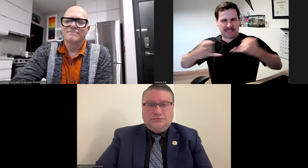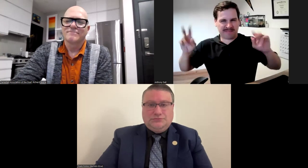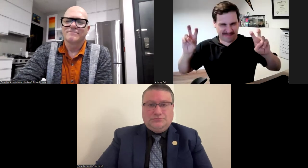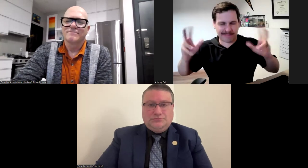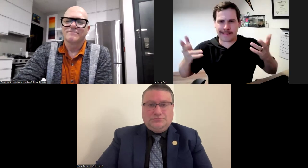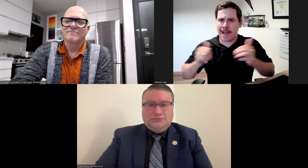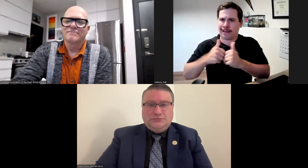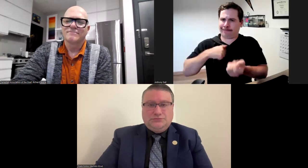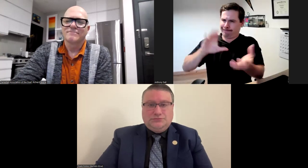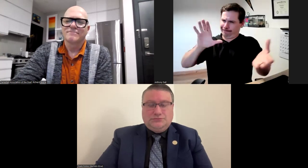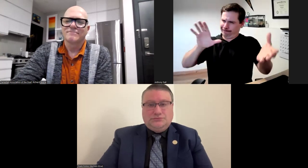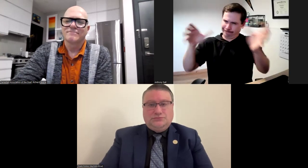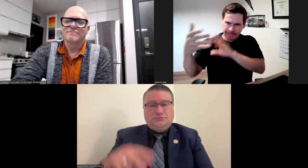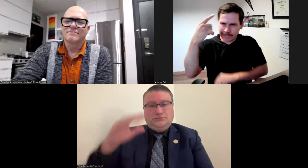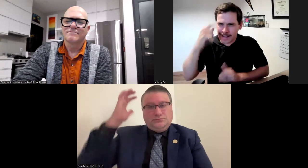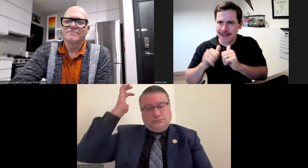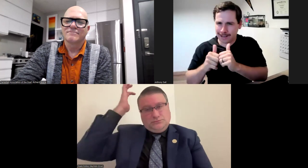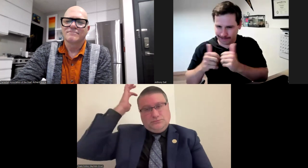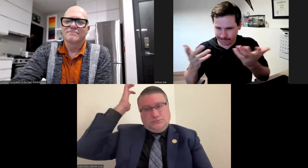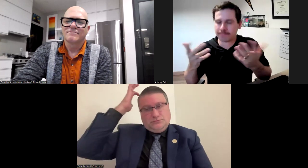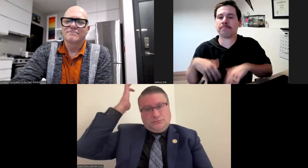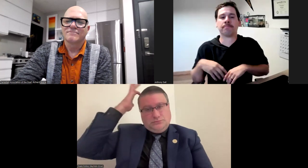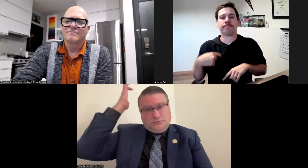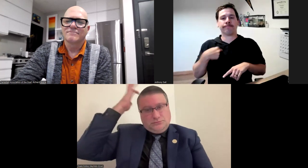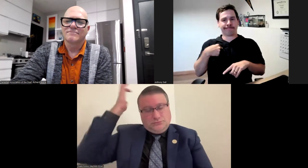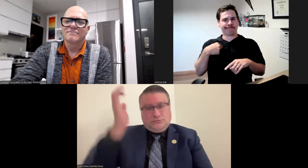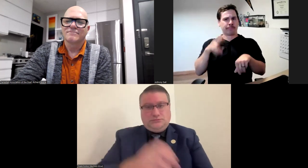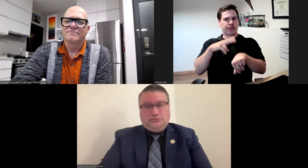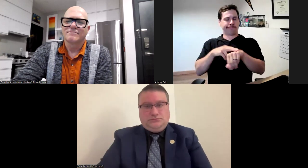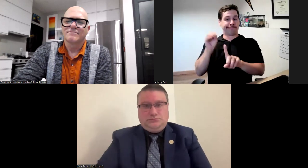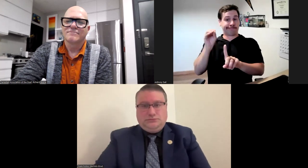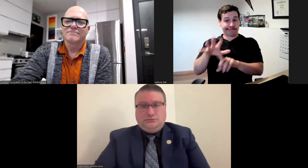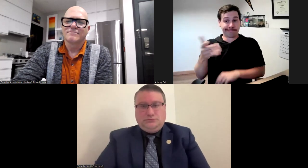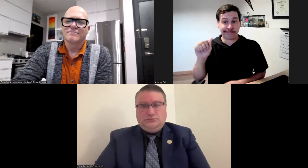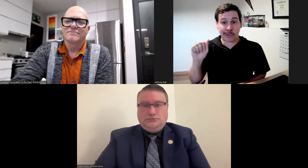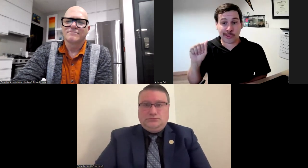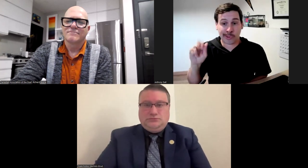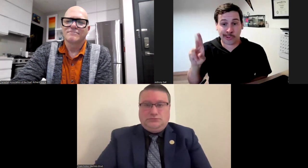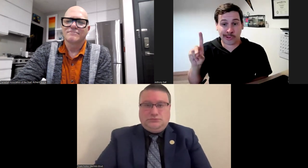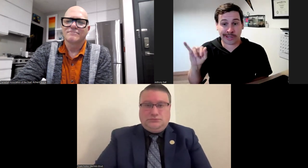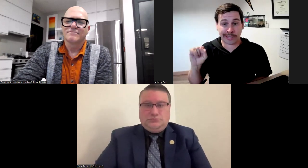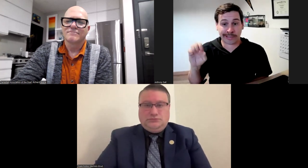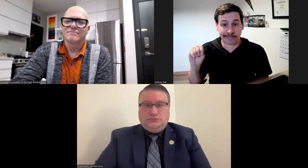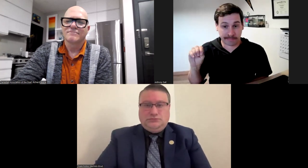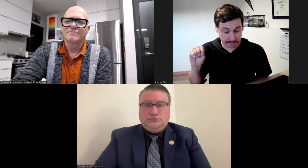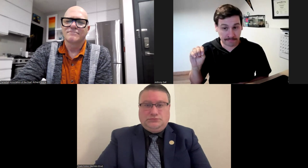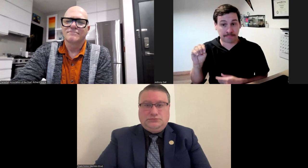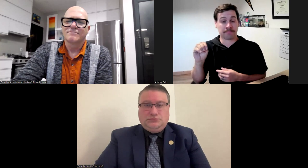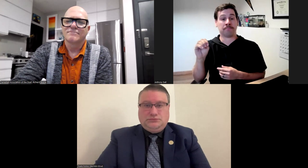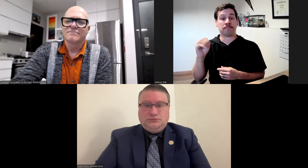they're born and they are frontline workers. They are the audiologists who are right there. They are the ones who are going to meet the family first. And so then